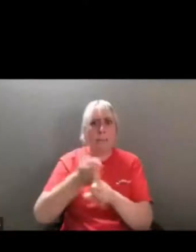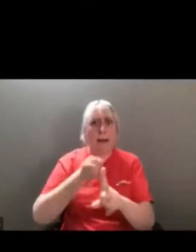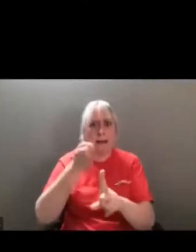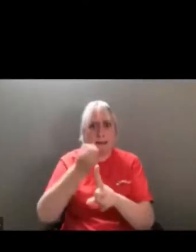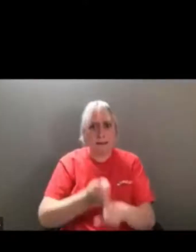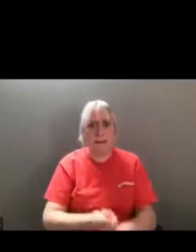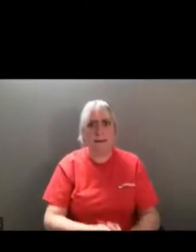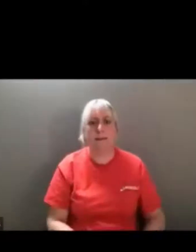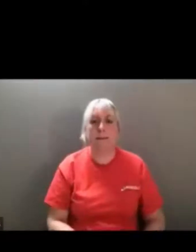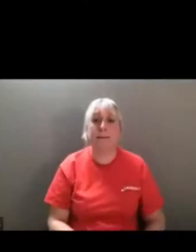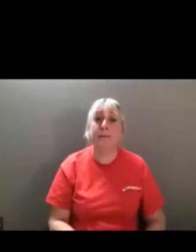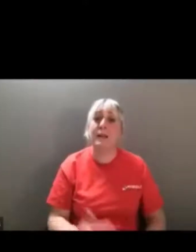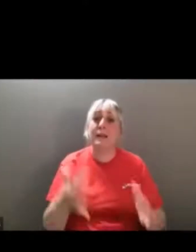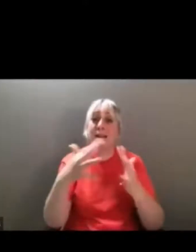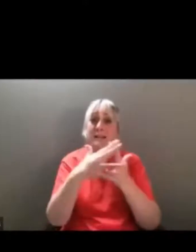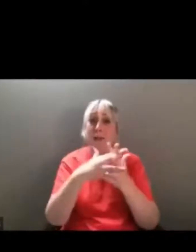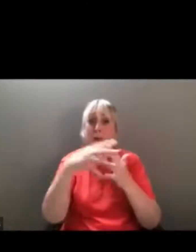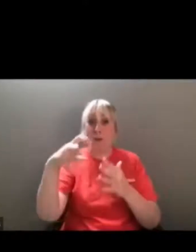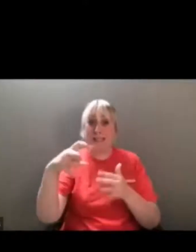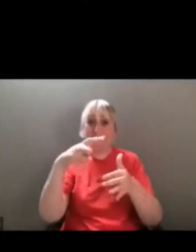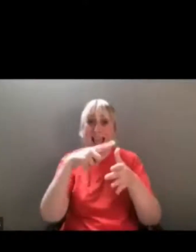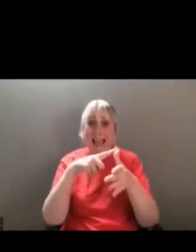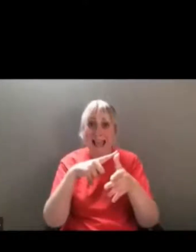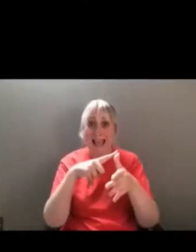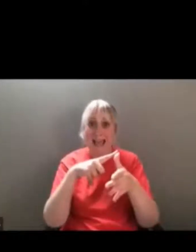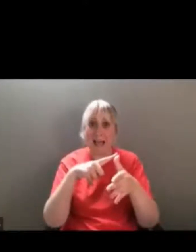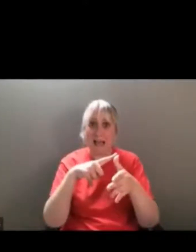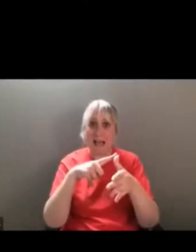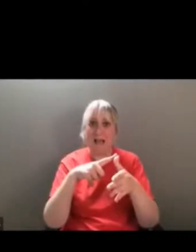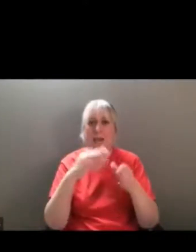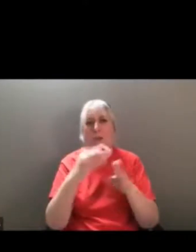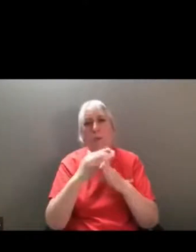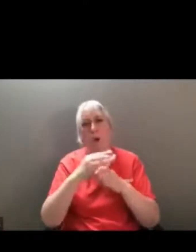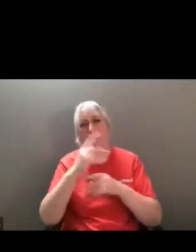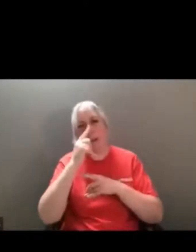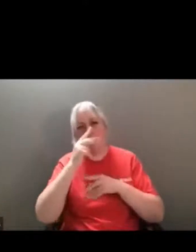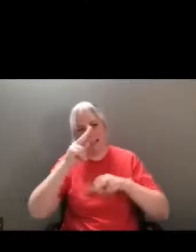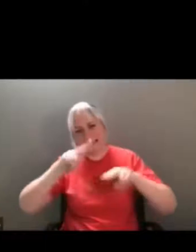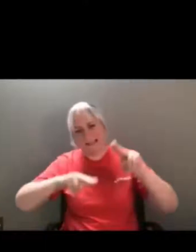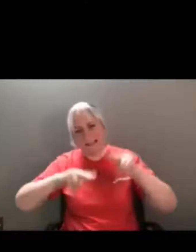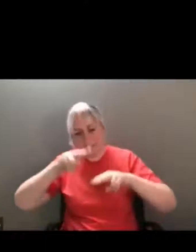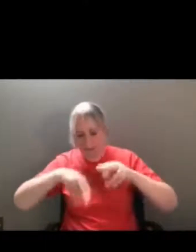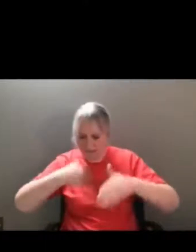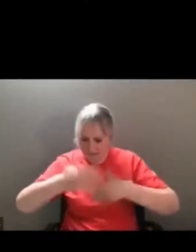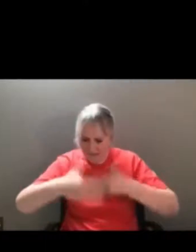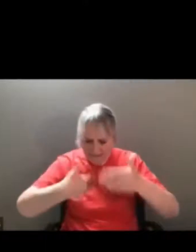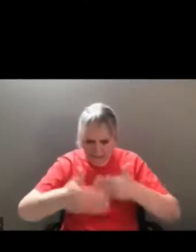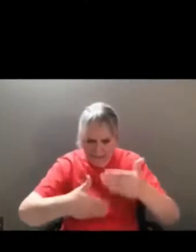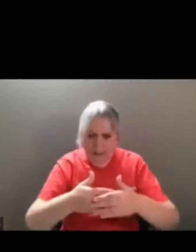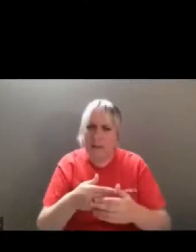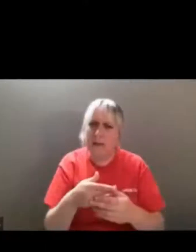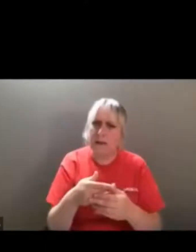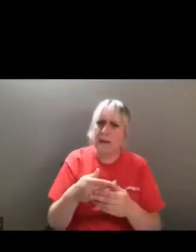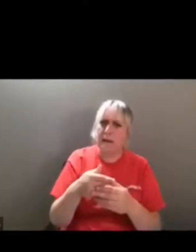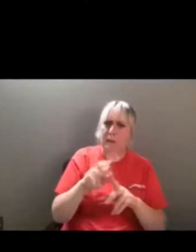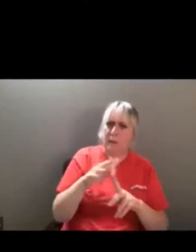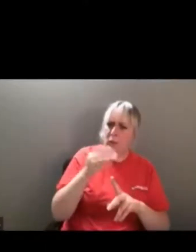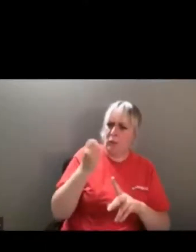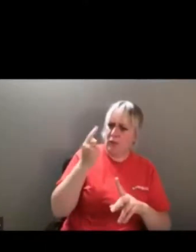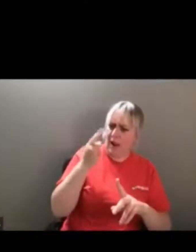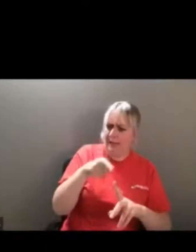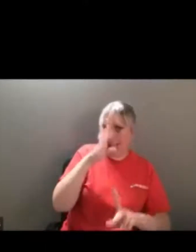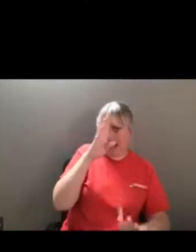As the WCA began to roll out, disability and benefit claimant networks soon became aware of its dangers. These